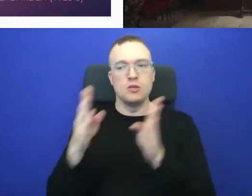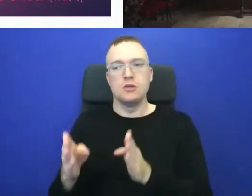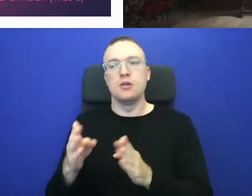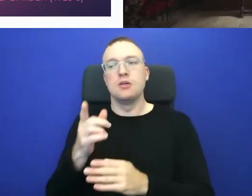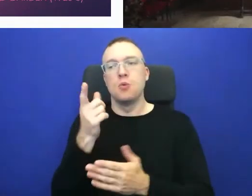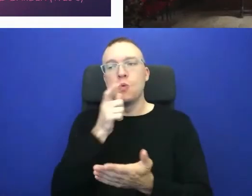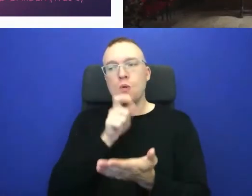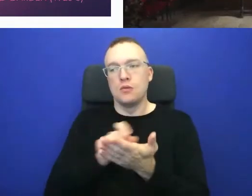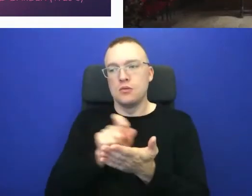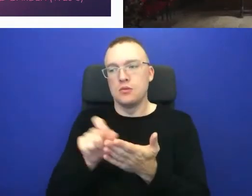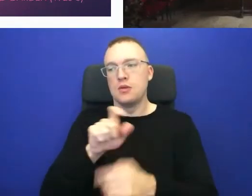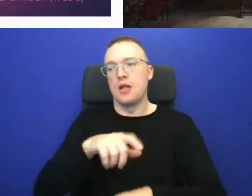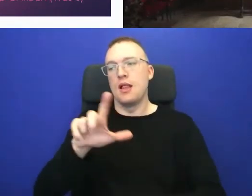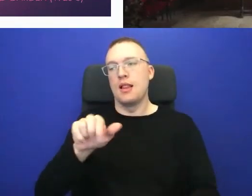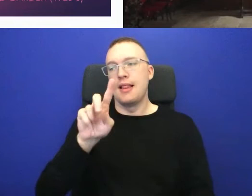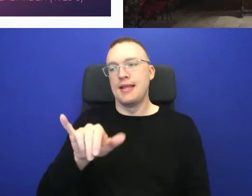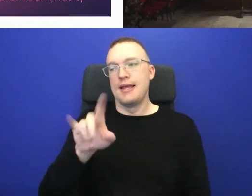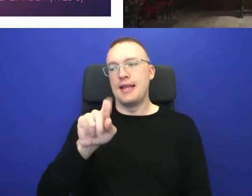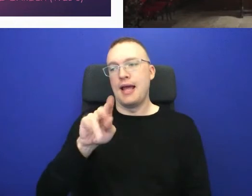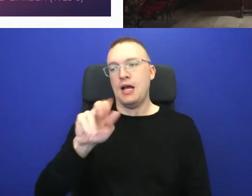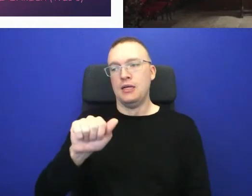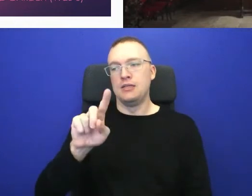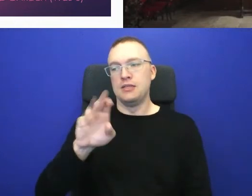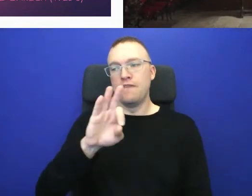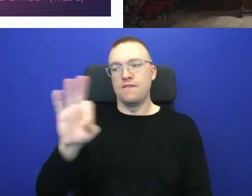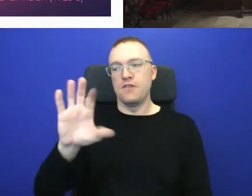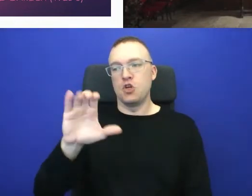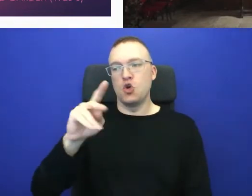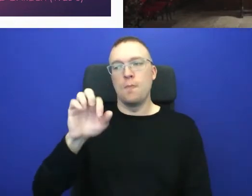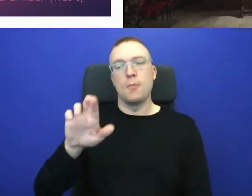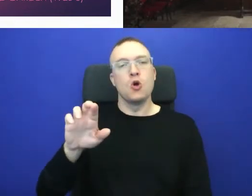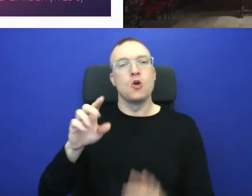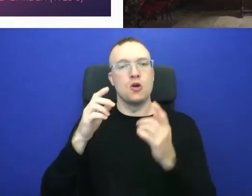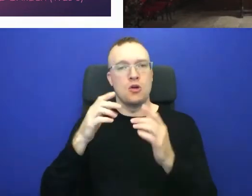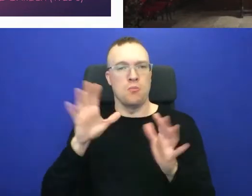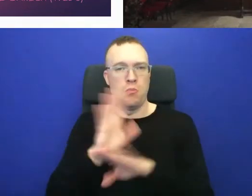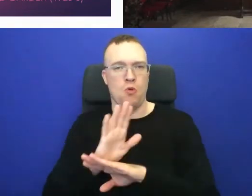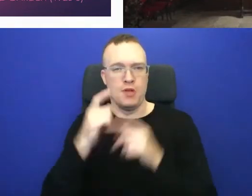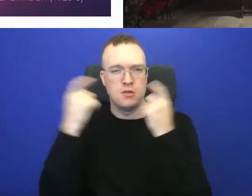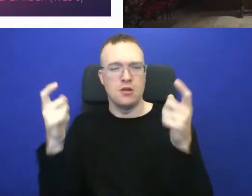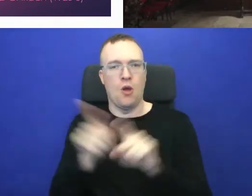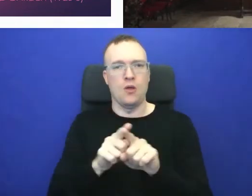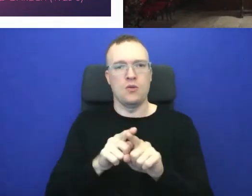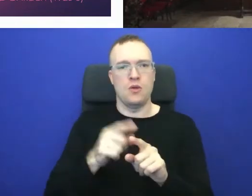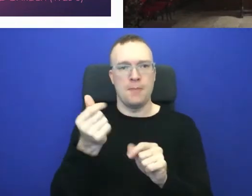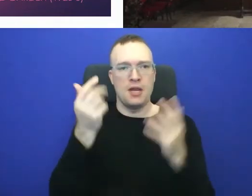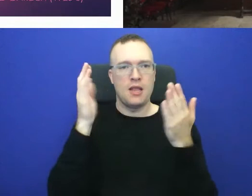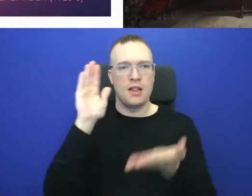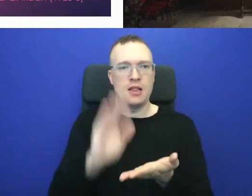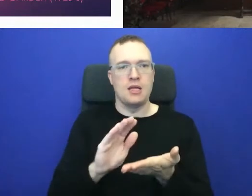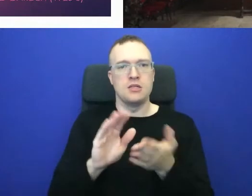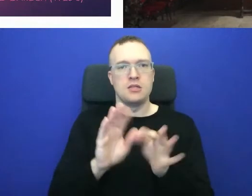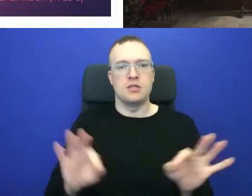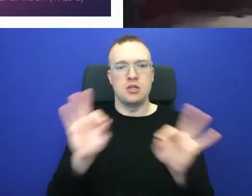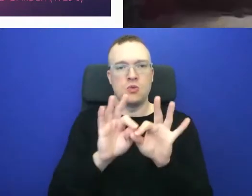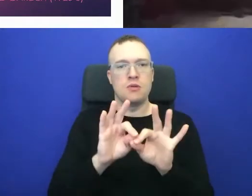MP, Lady Diana Duff Cooper, who's a film star, and so on, and many, many more less distinguished parties for the weekend.